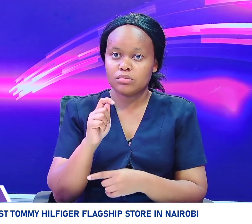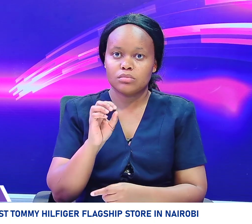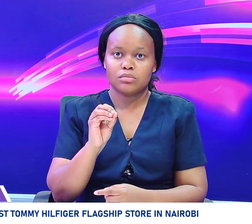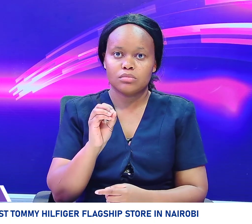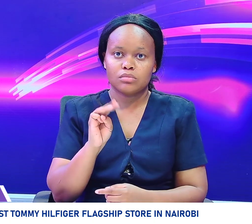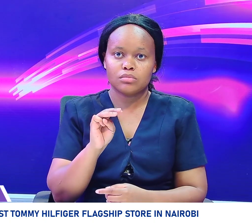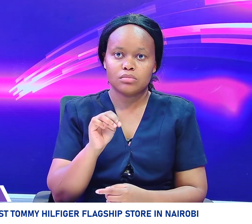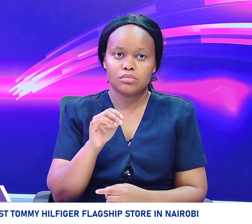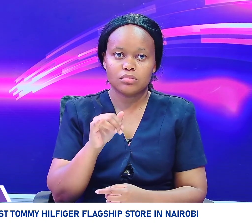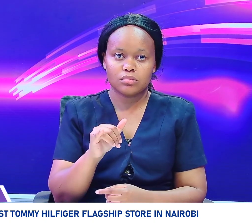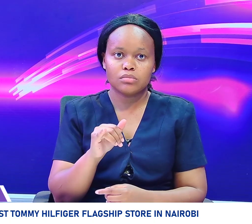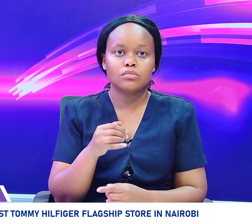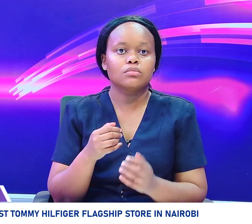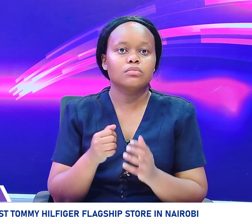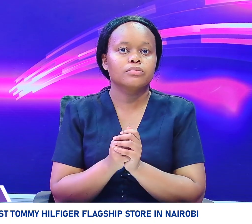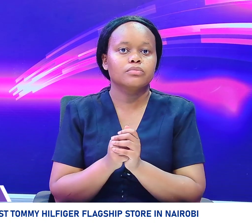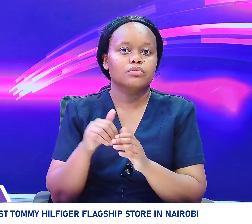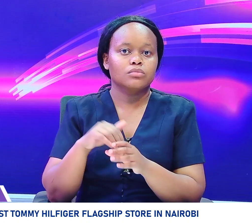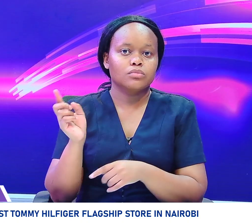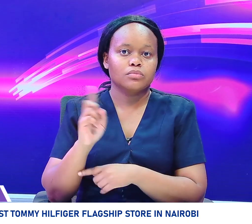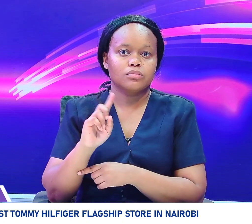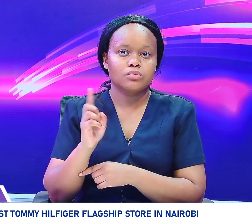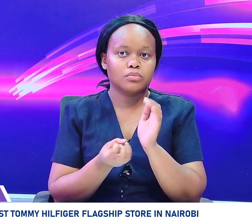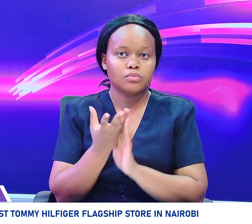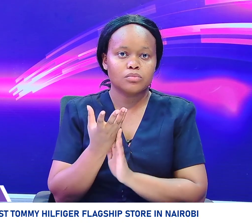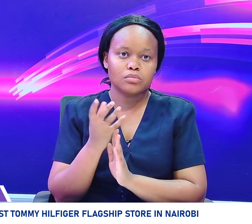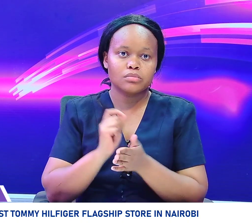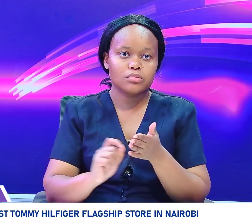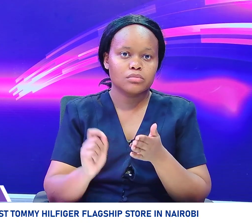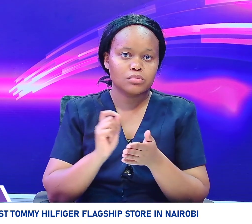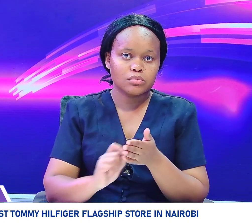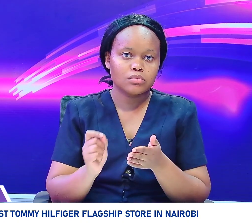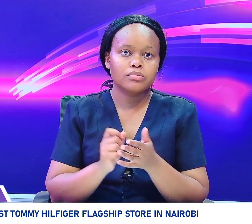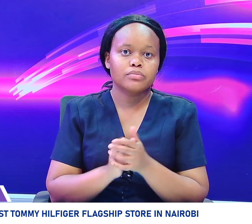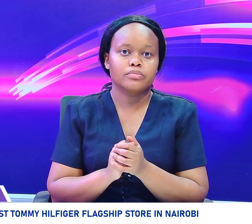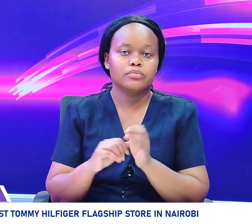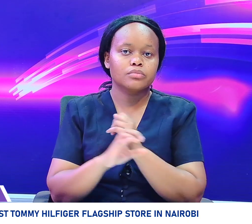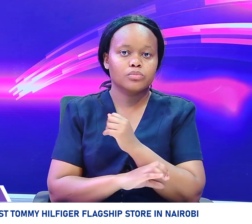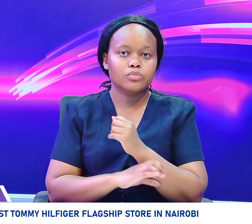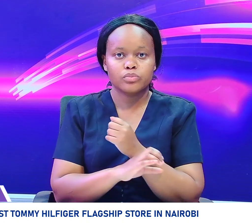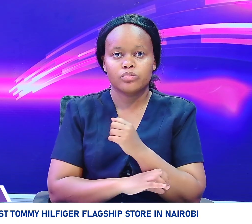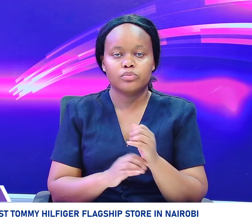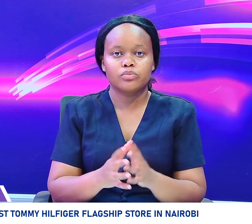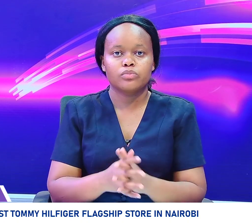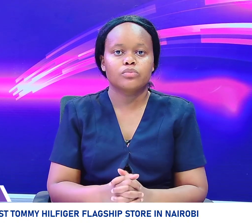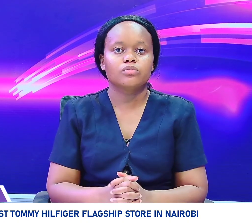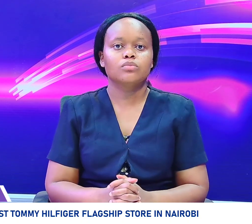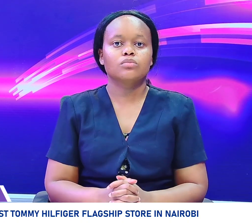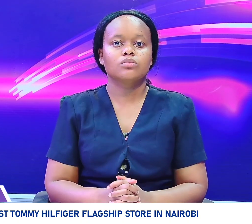Tommy Hilfiger flagship store in Nairobi. The launch marks a significant milestone in